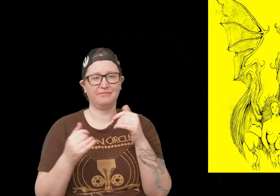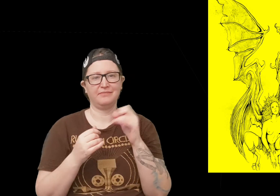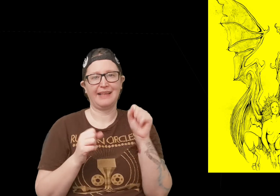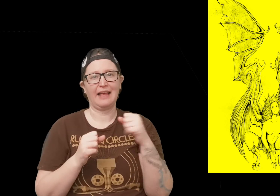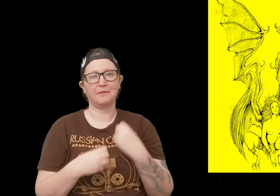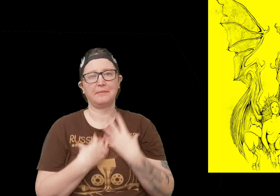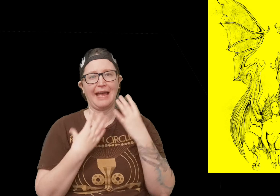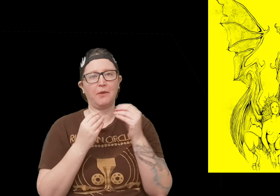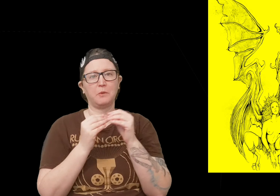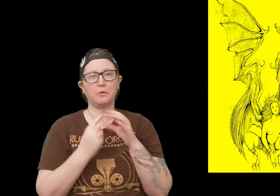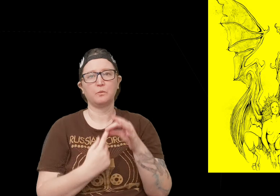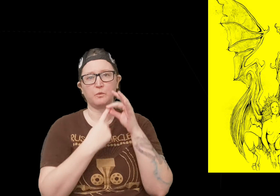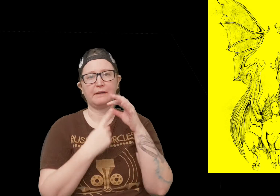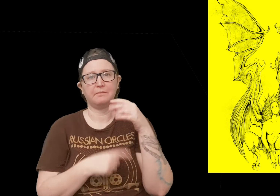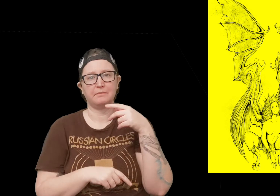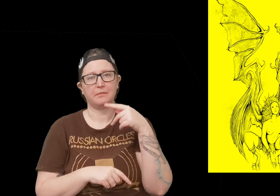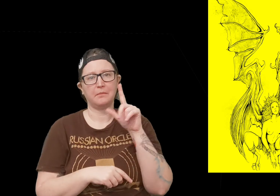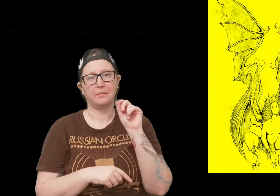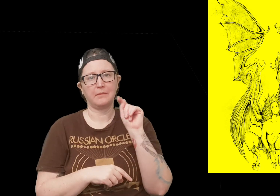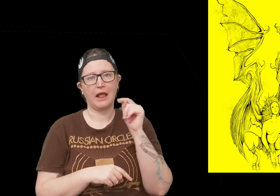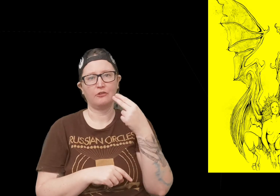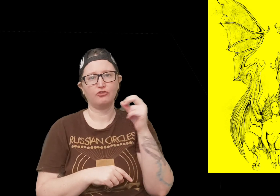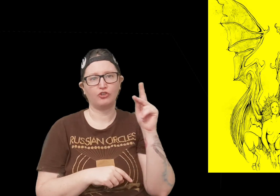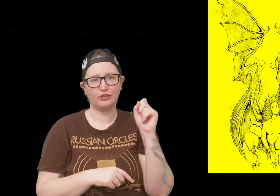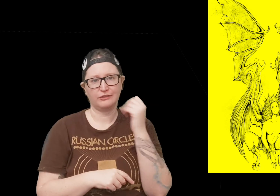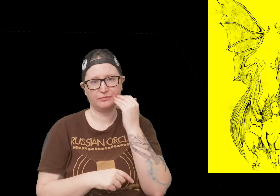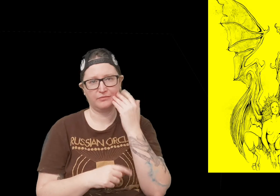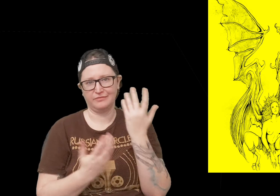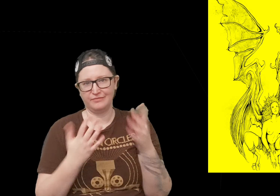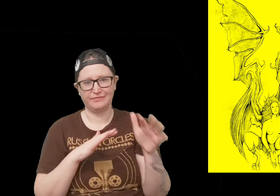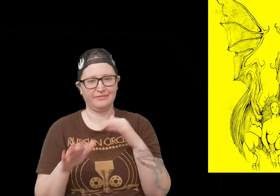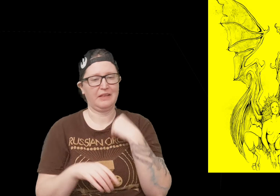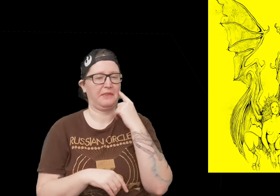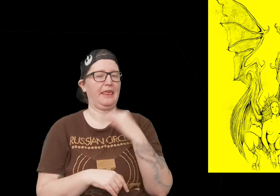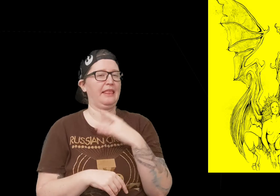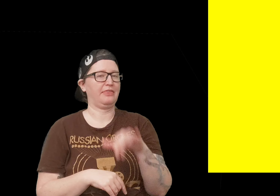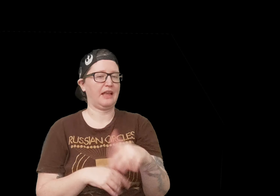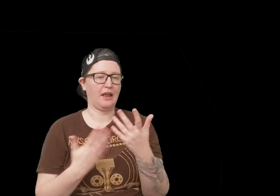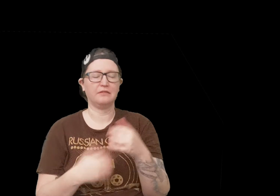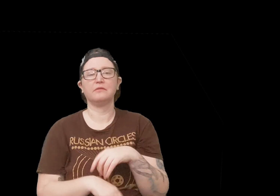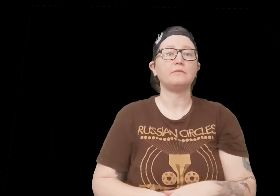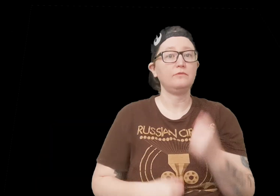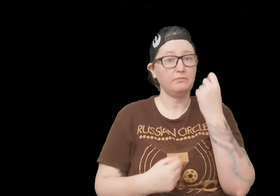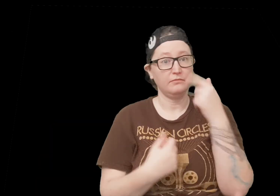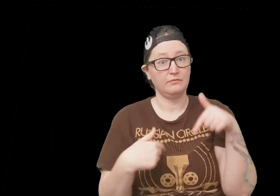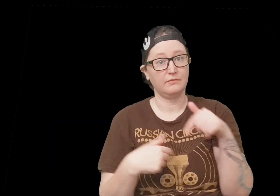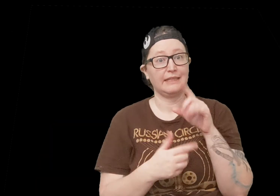faction feel, more inspired by unique plot hooks. So I really like that.